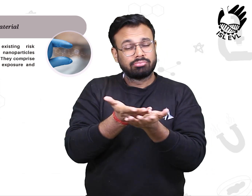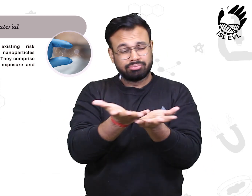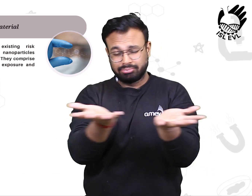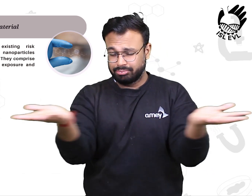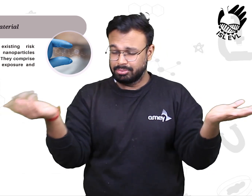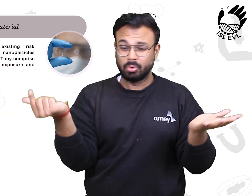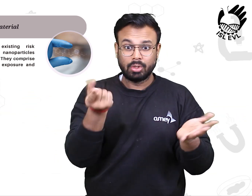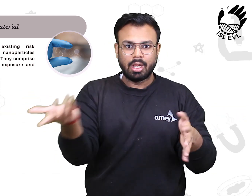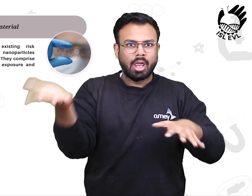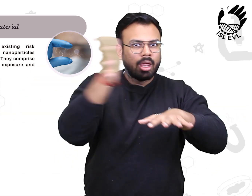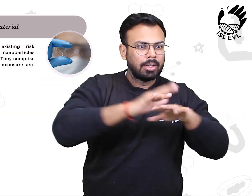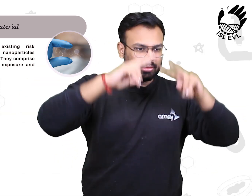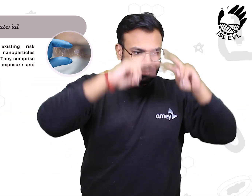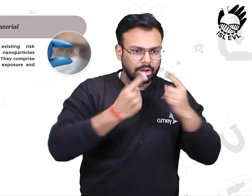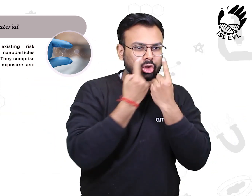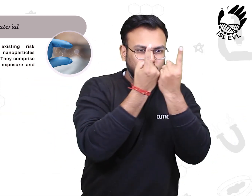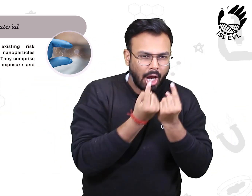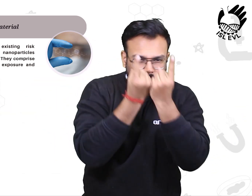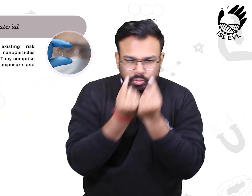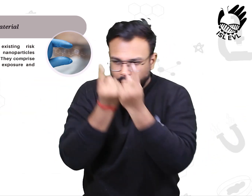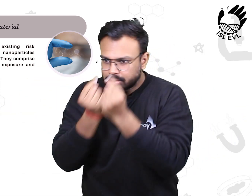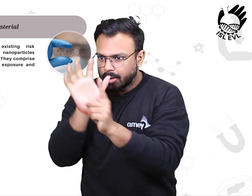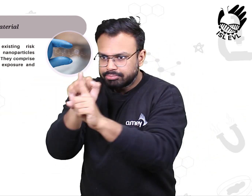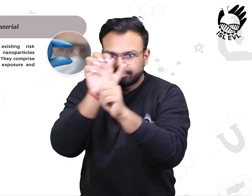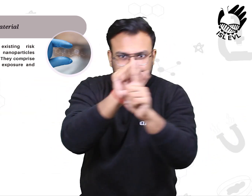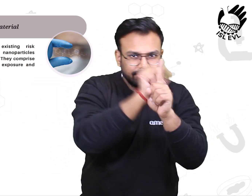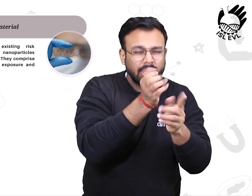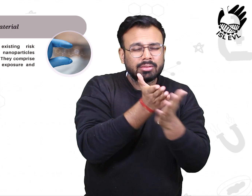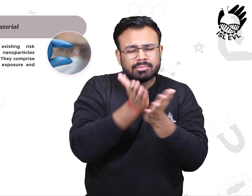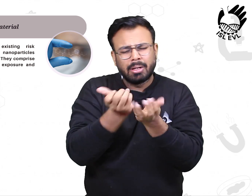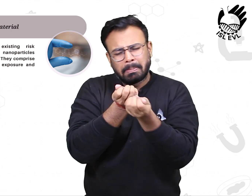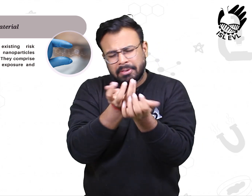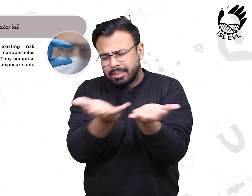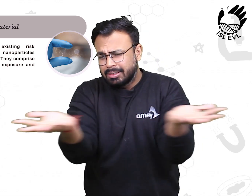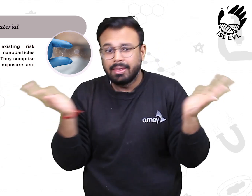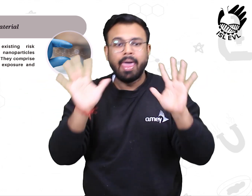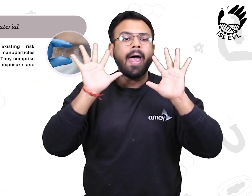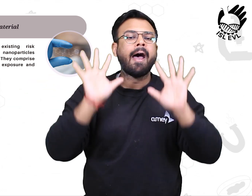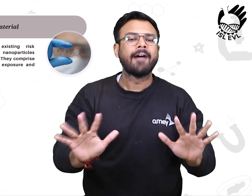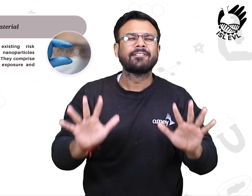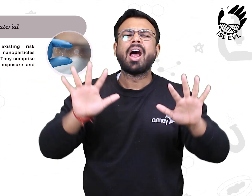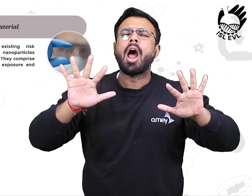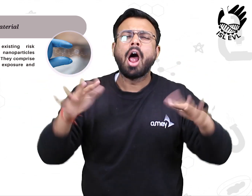The broad applicability of existing risk assessment